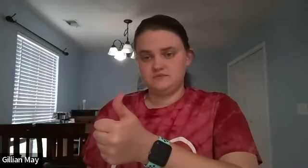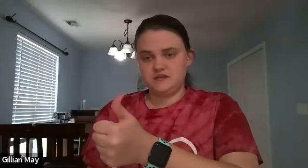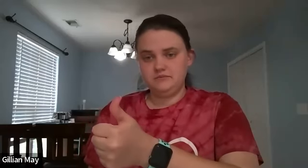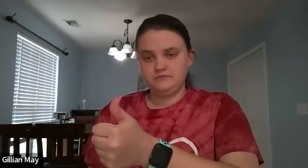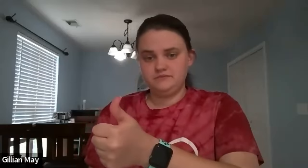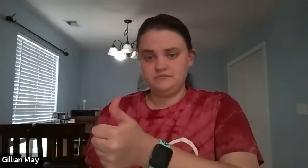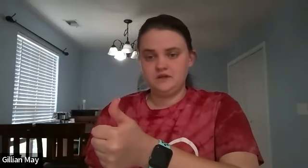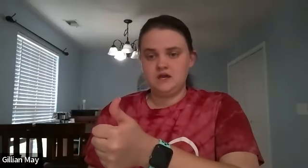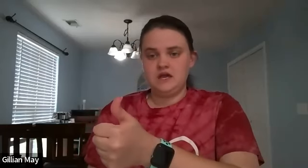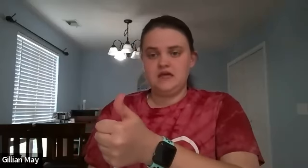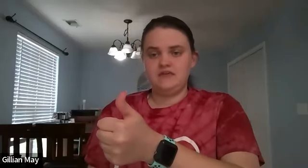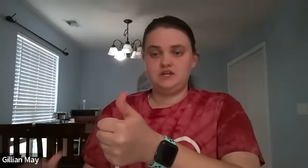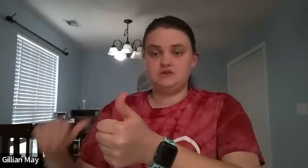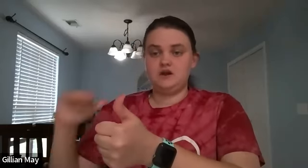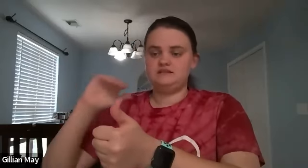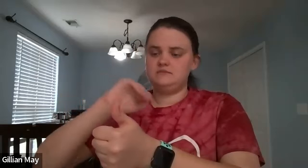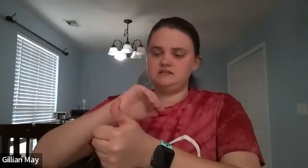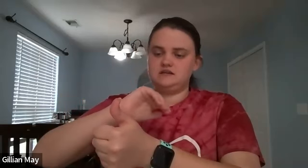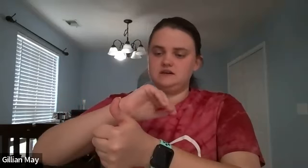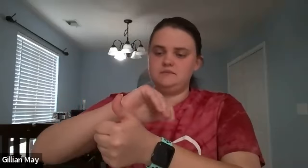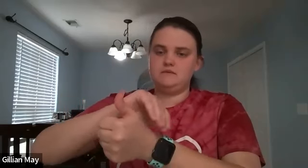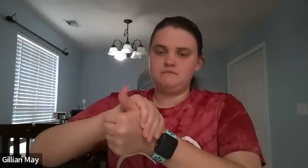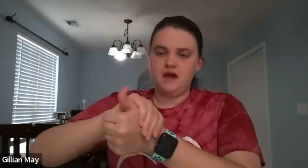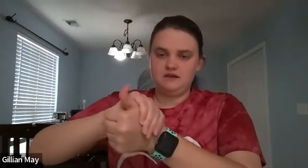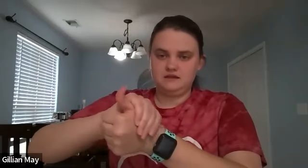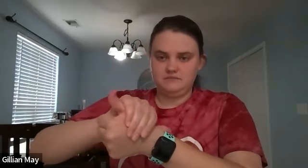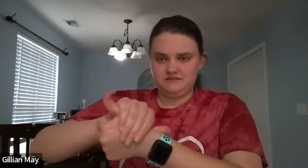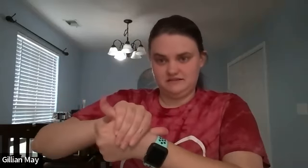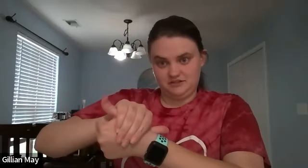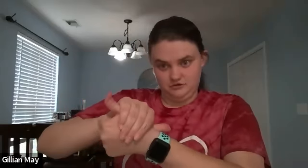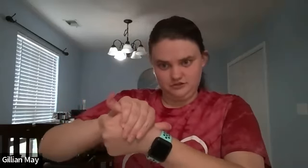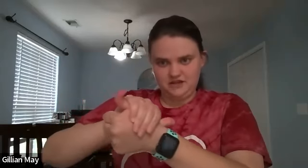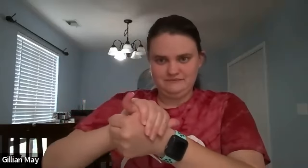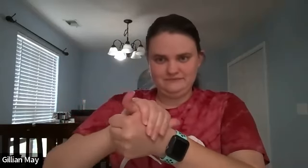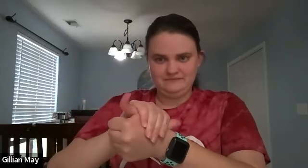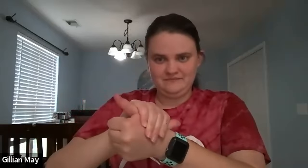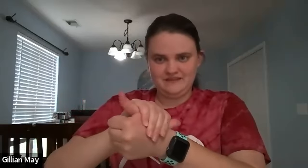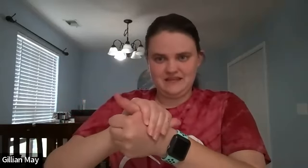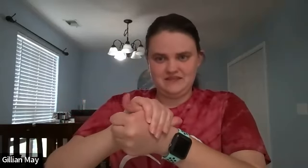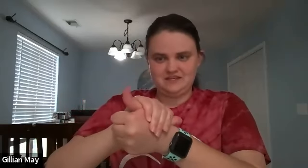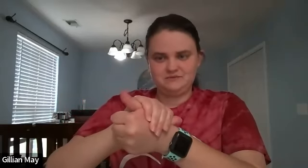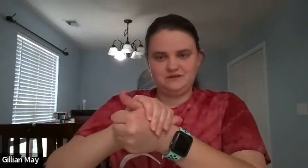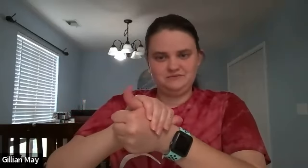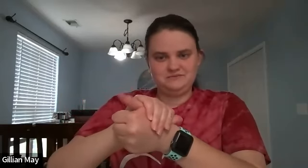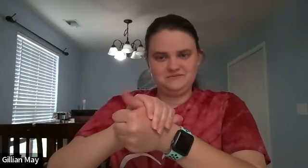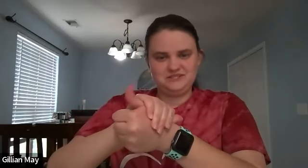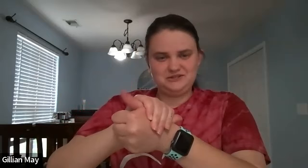up. And then your non-dominant is going to come in the back and make that like turtle shell. And then you just wiggle.